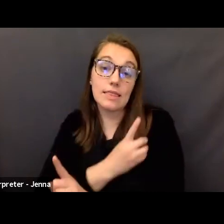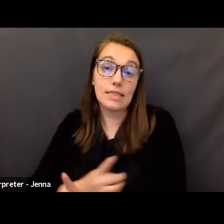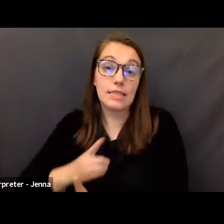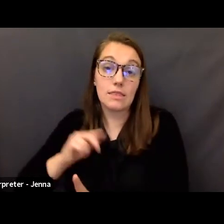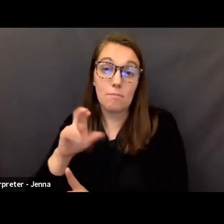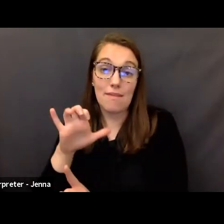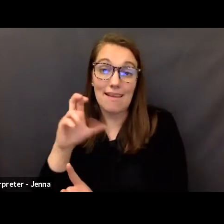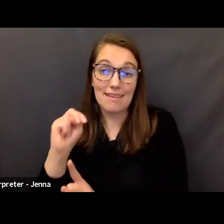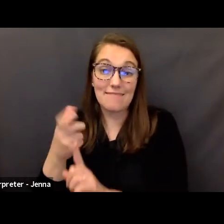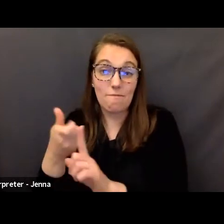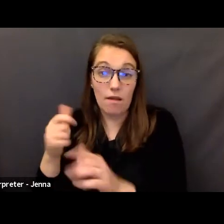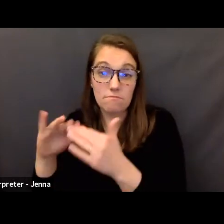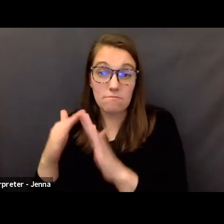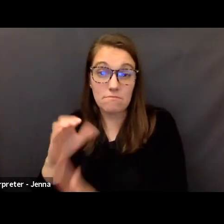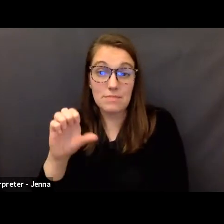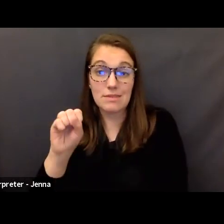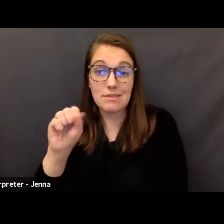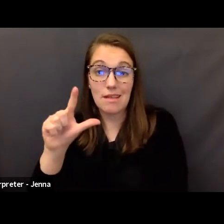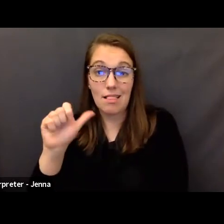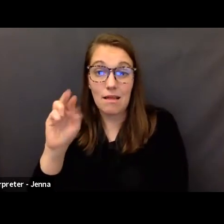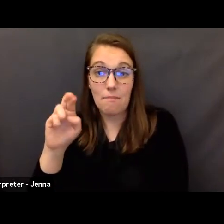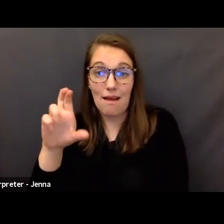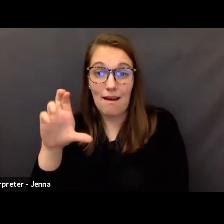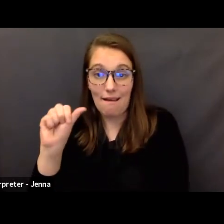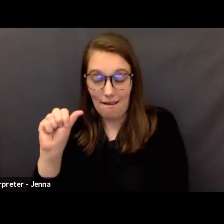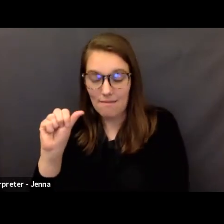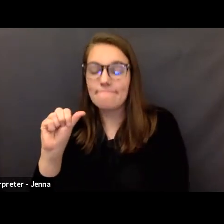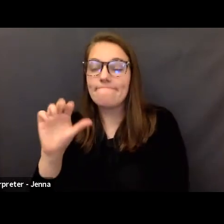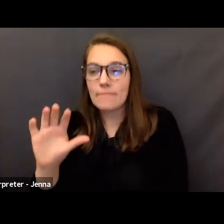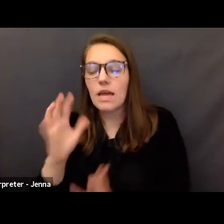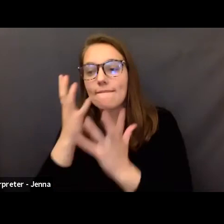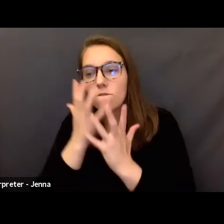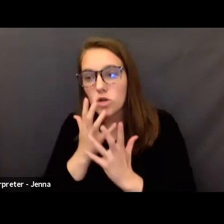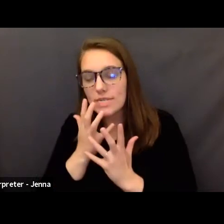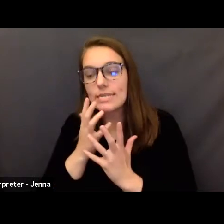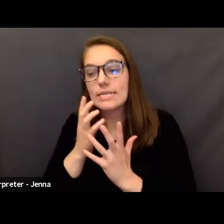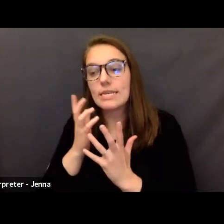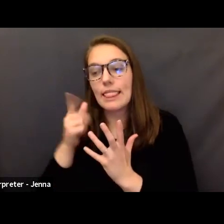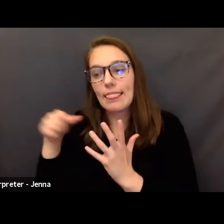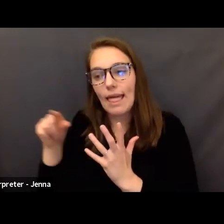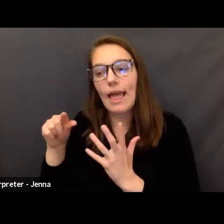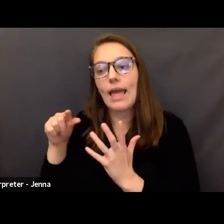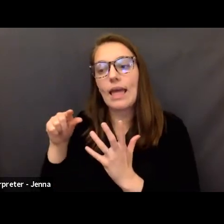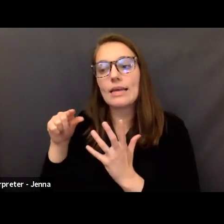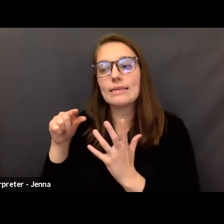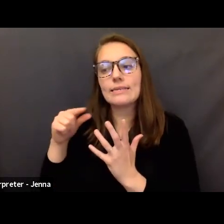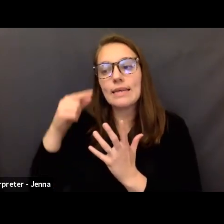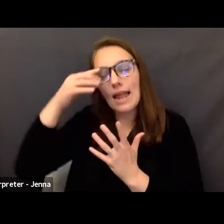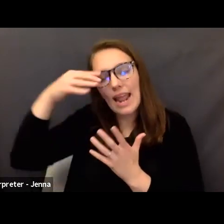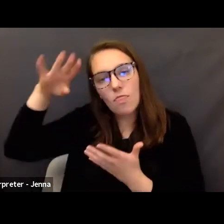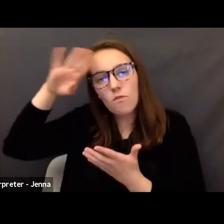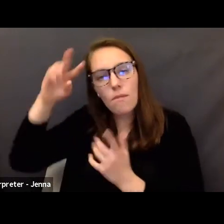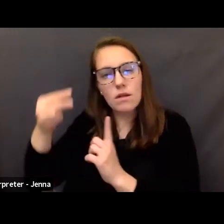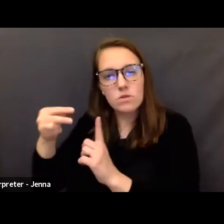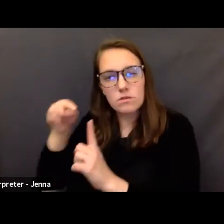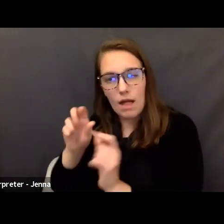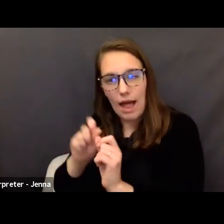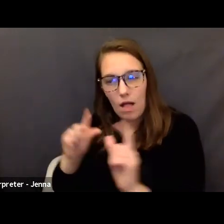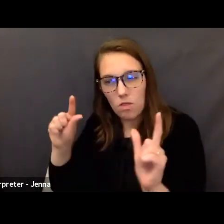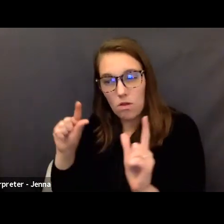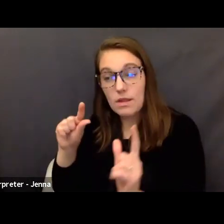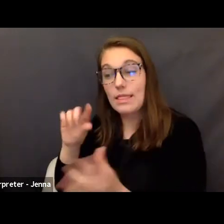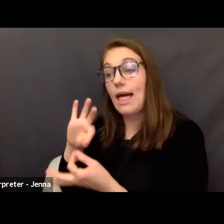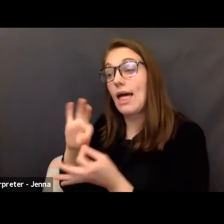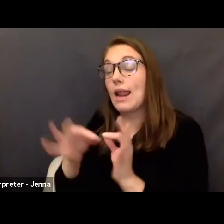to articulate an anthropological outlook that amplified the specifying significance of the use of